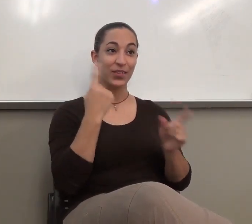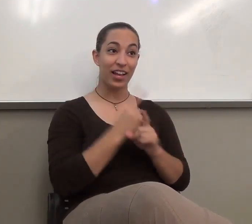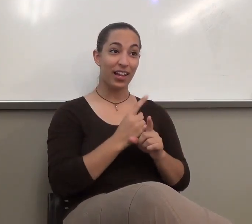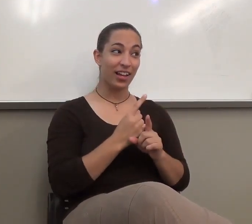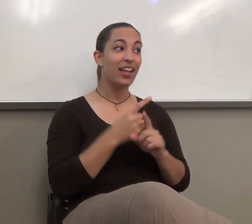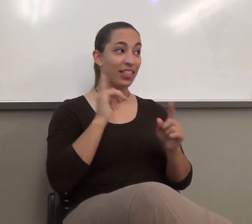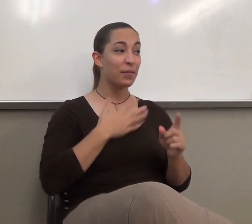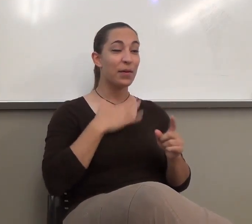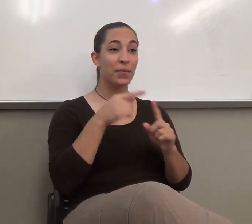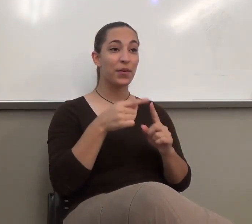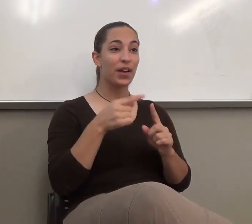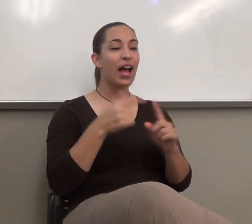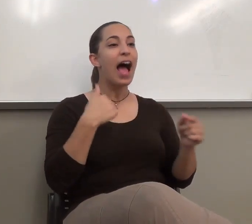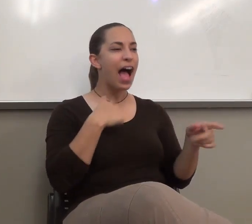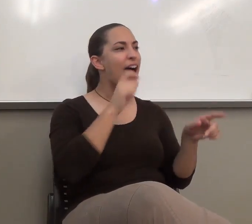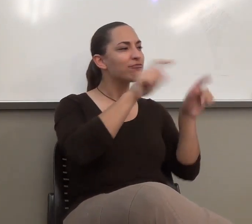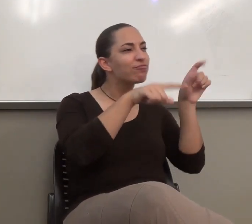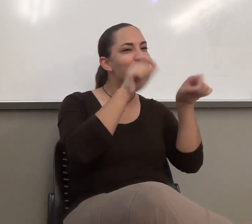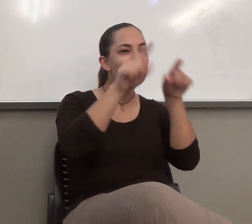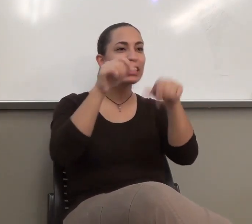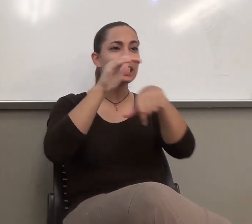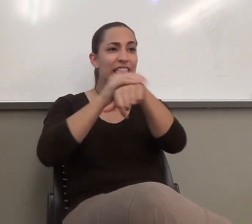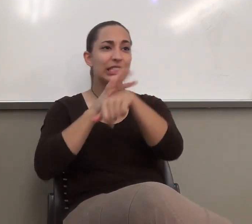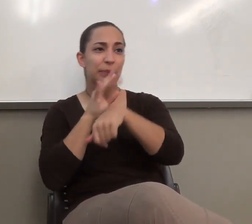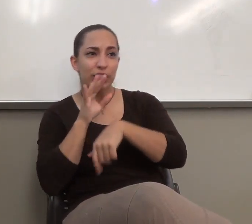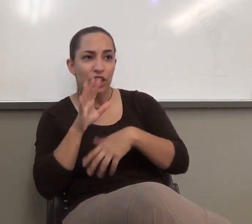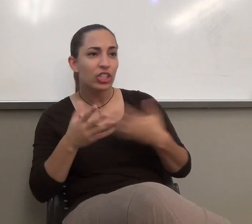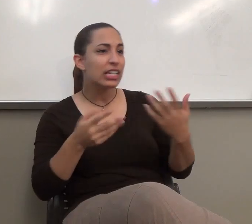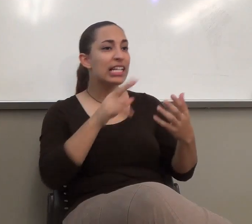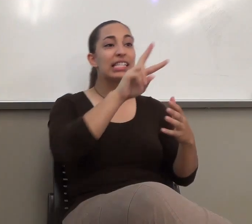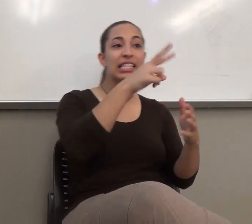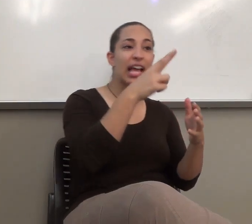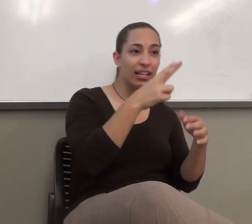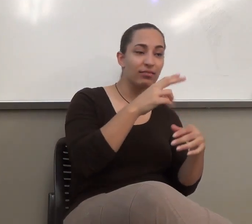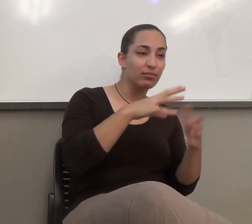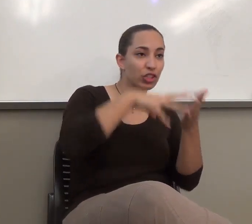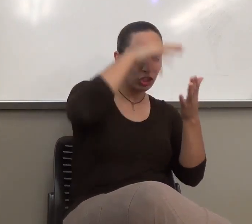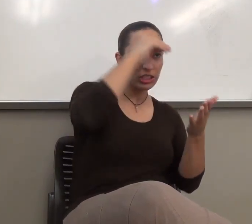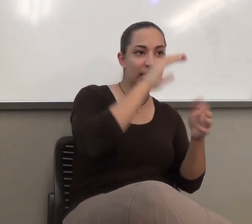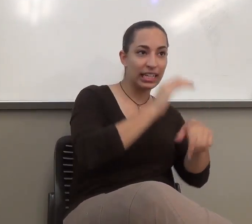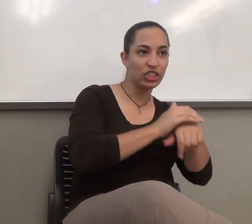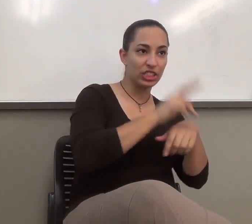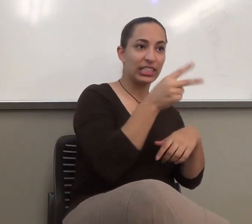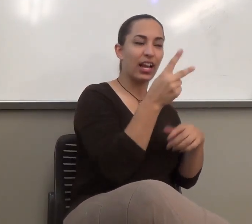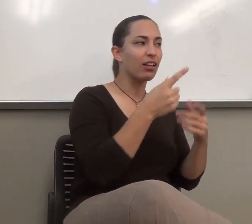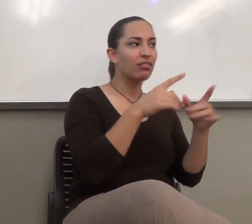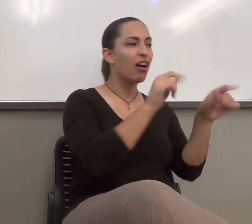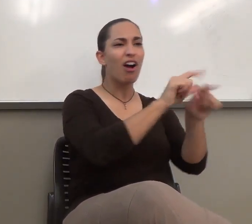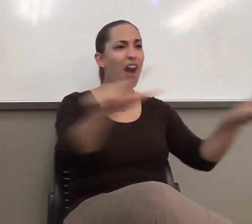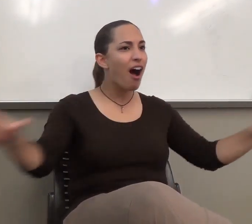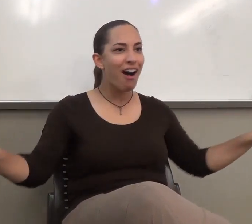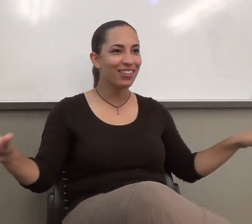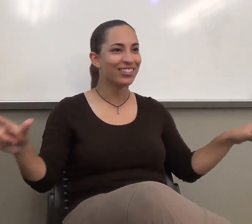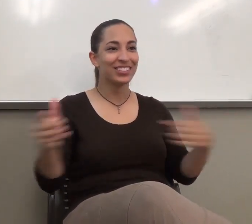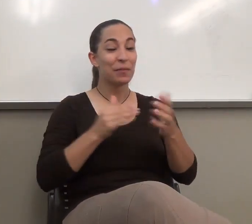I ask English speakers and even some second language speakers to do that, and they have no idea what I'm talking about. And that's what I'm